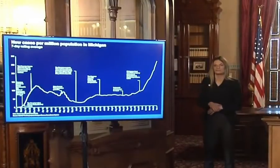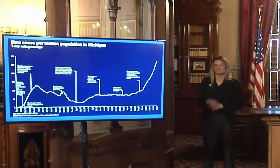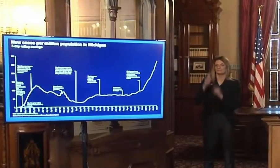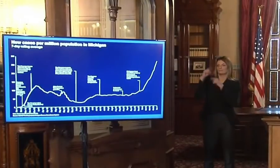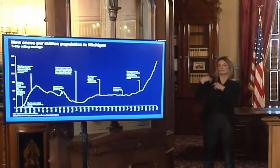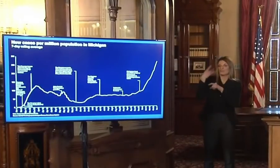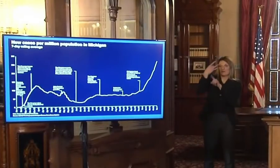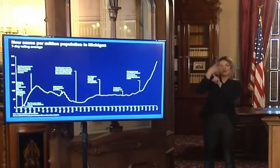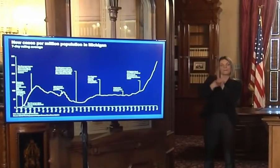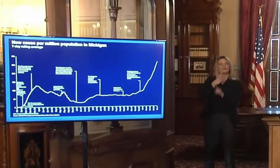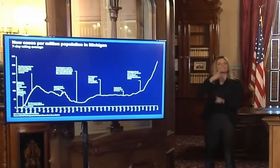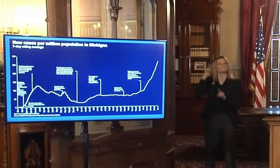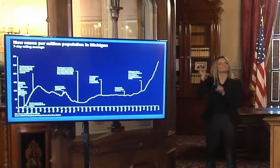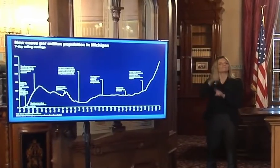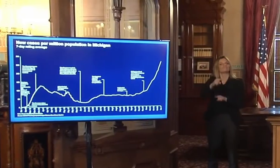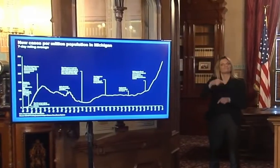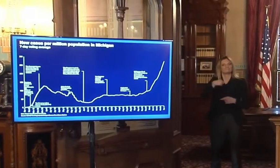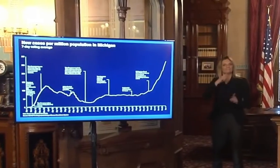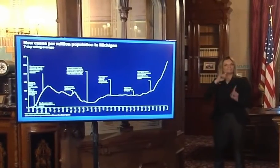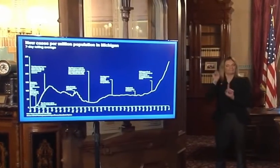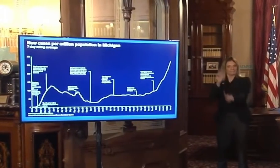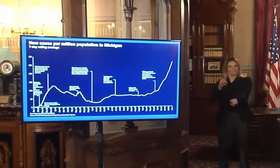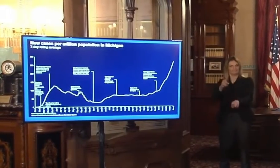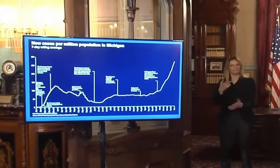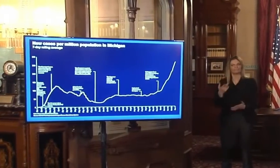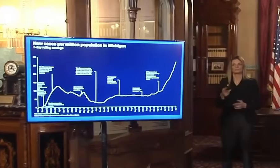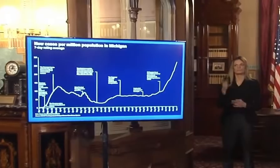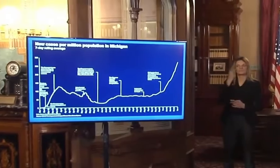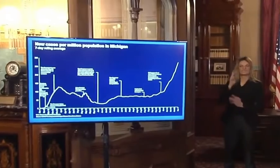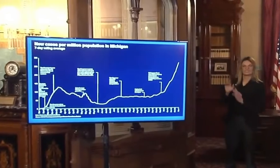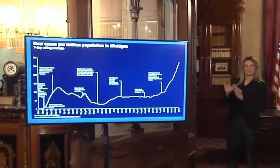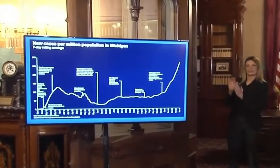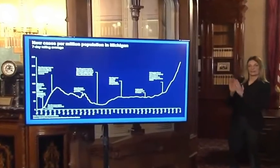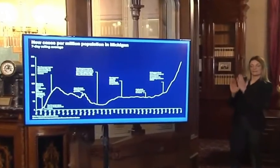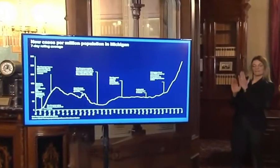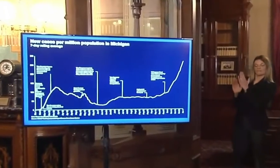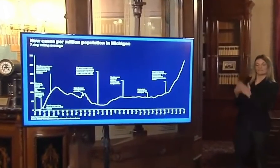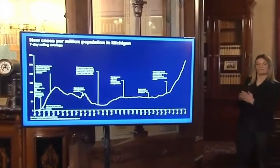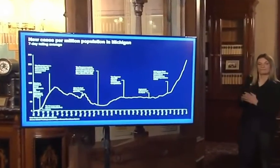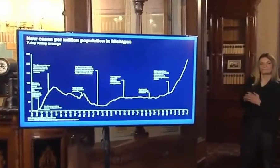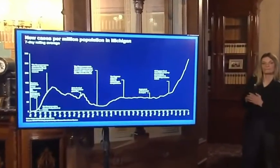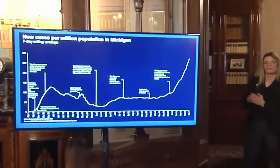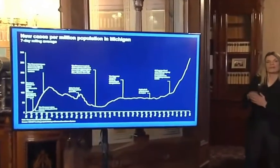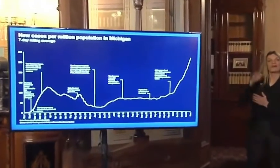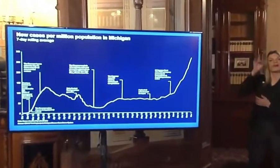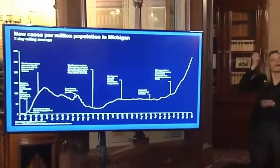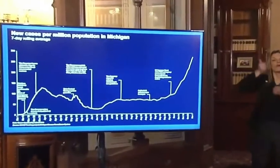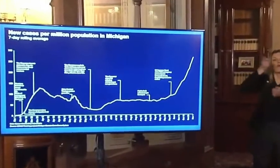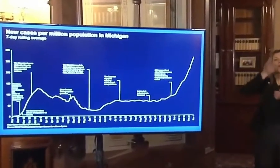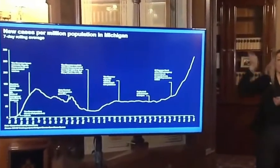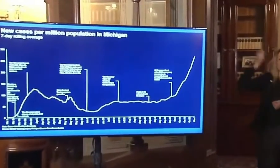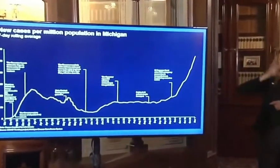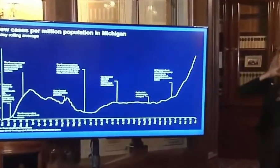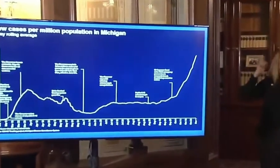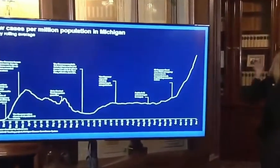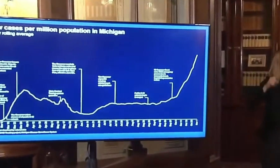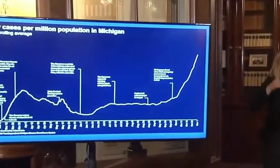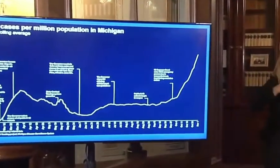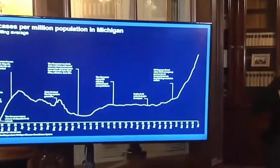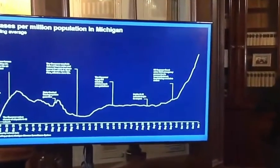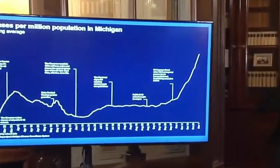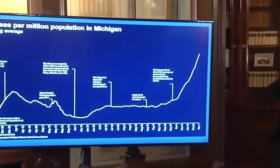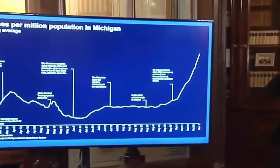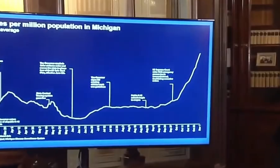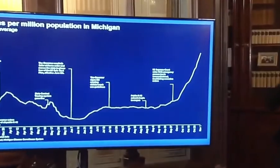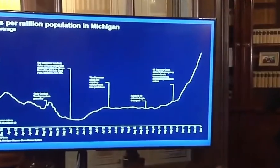8 months. The furthest line to the right shows when the Supreme Court issued their ruling, striking down the law under which